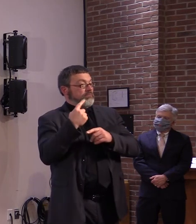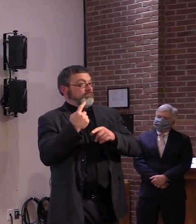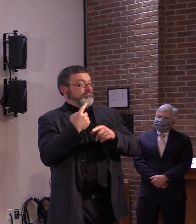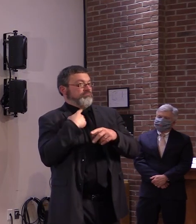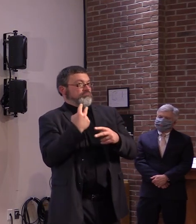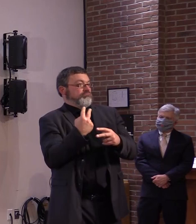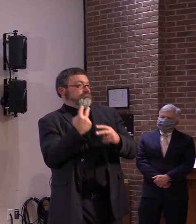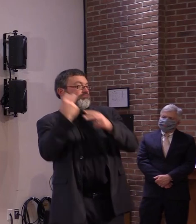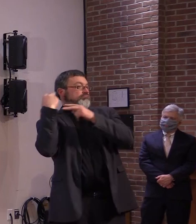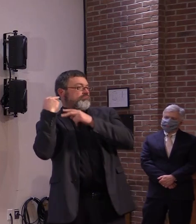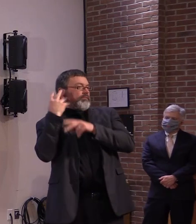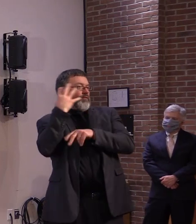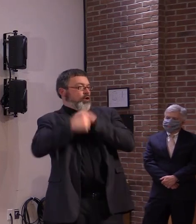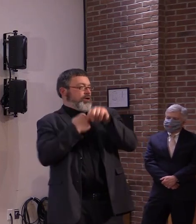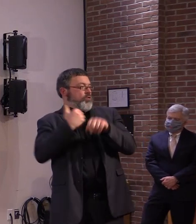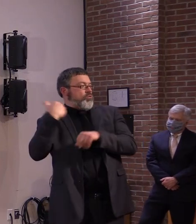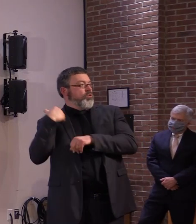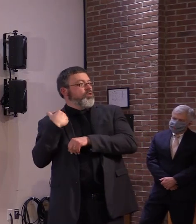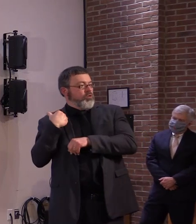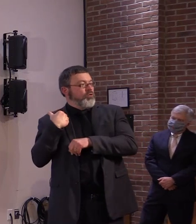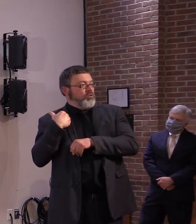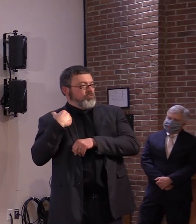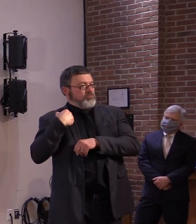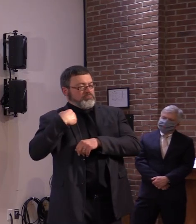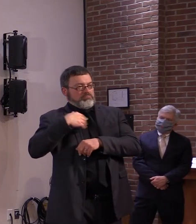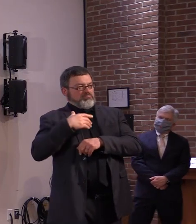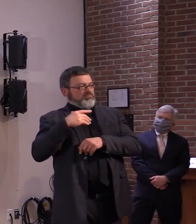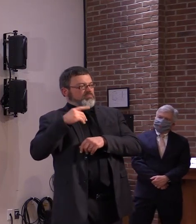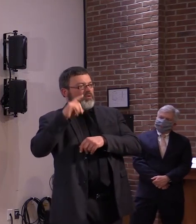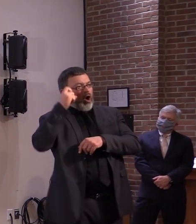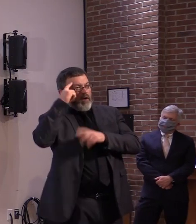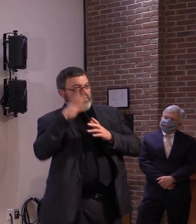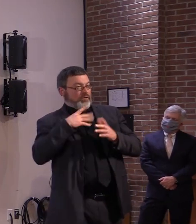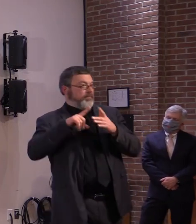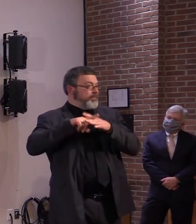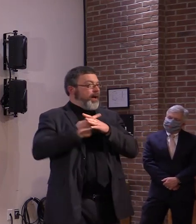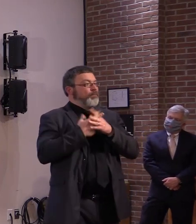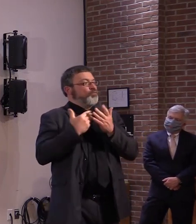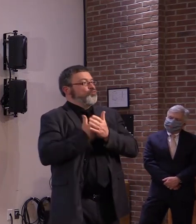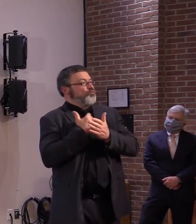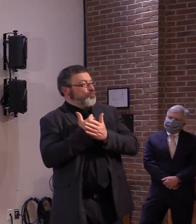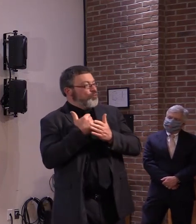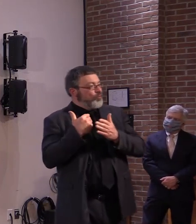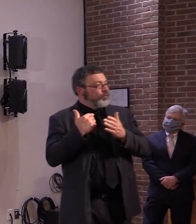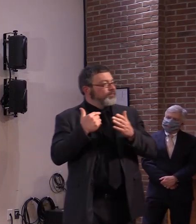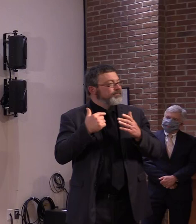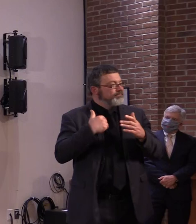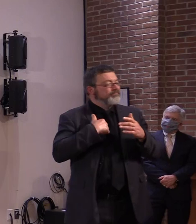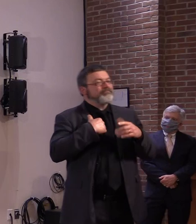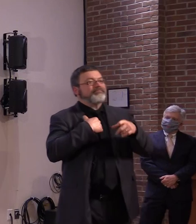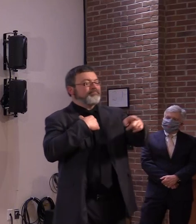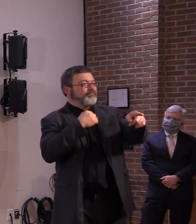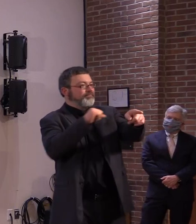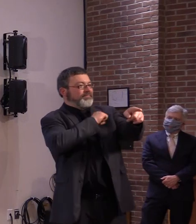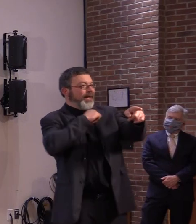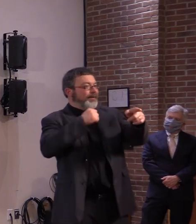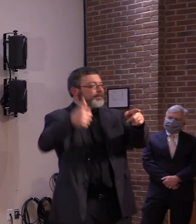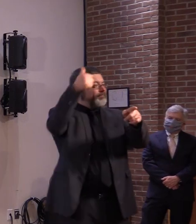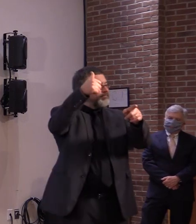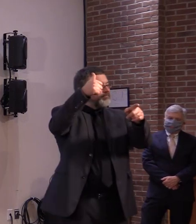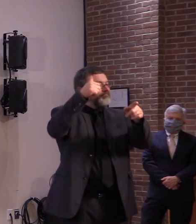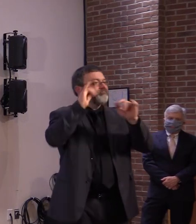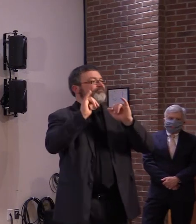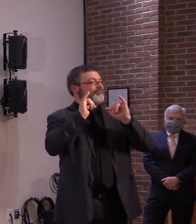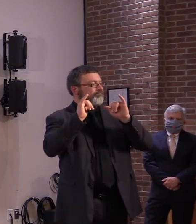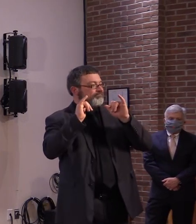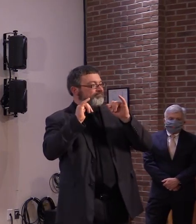office as governor, new speaker, new pro tem, new lieutenant governor, and today I'm the only person